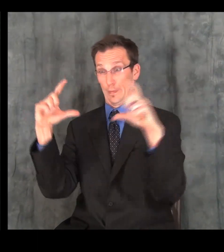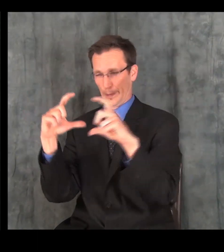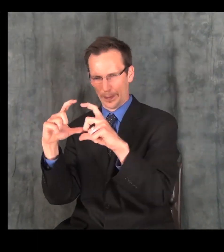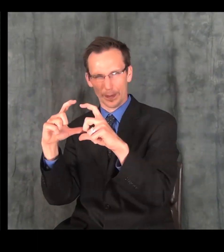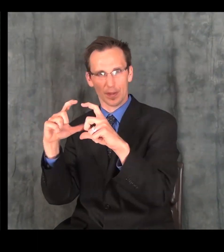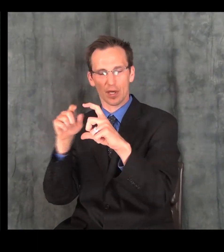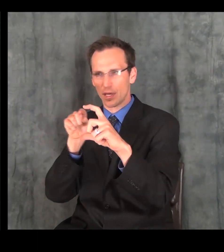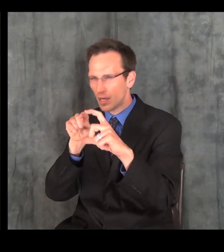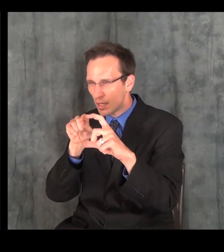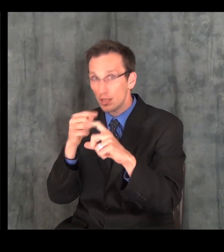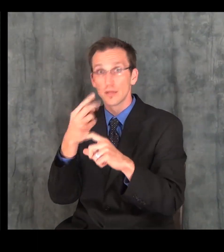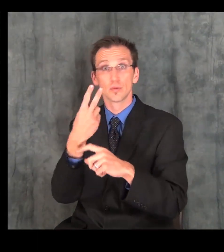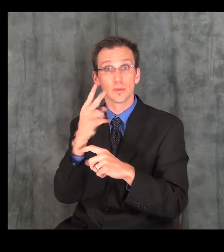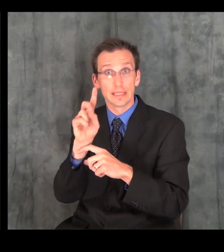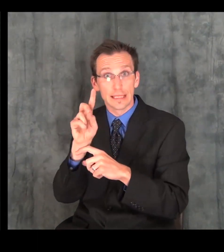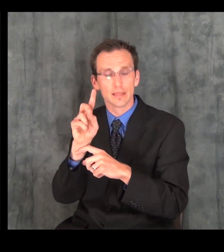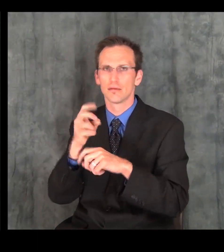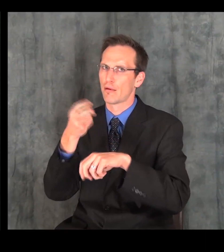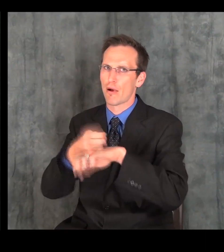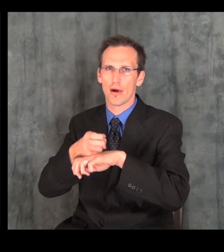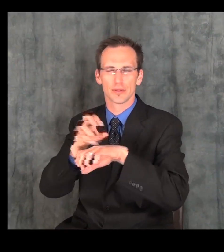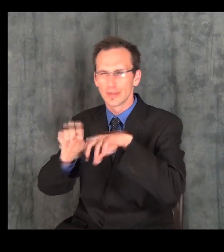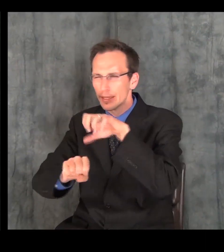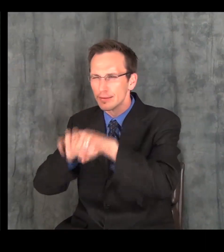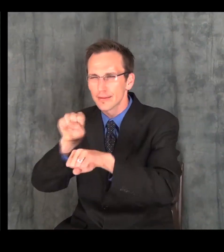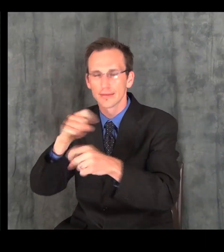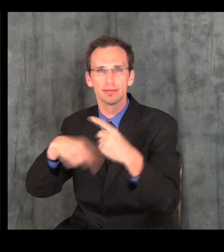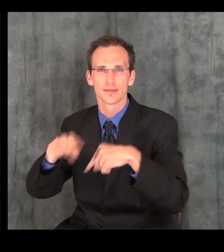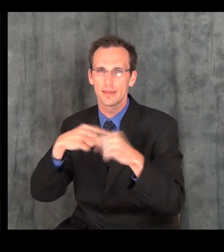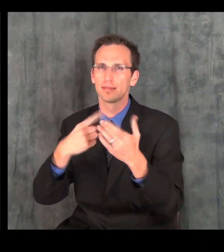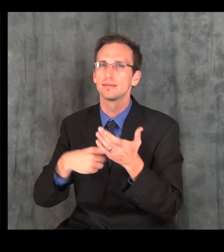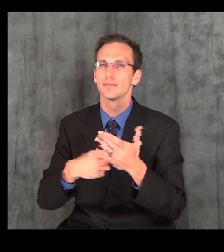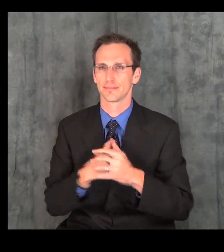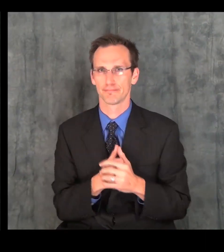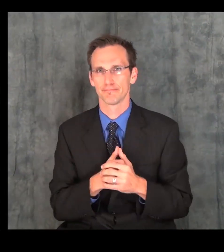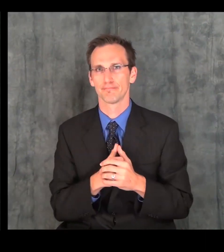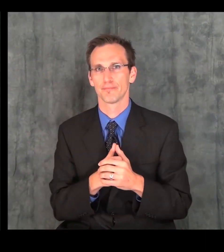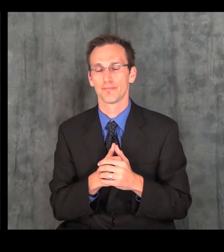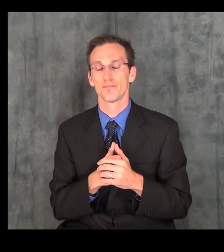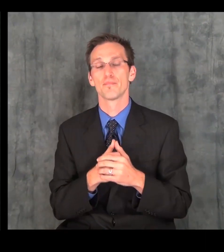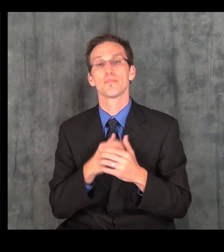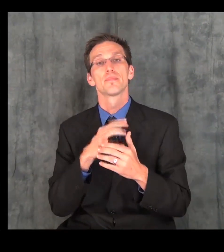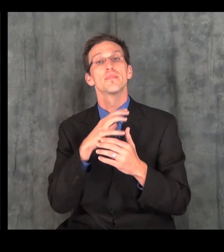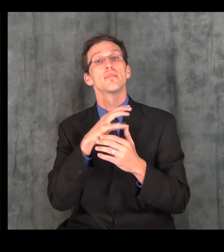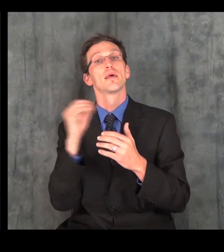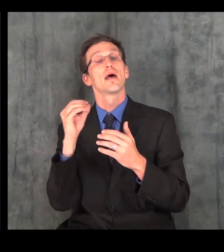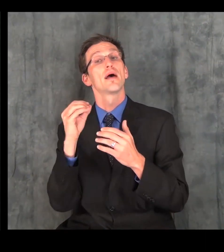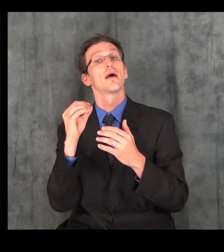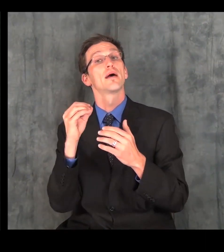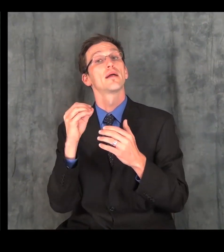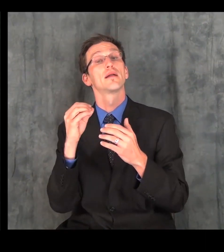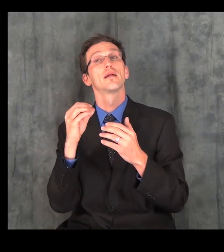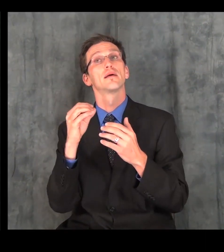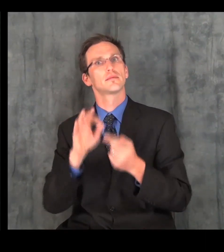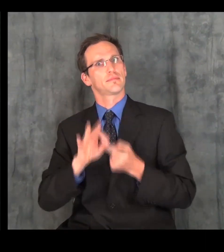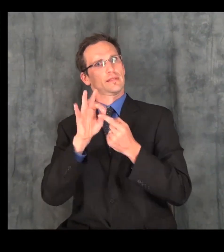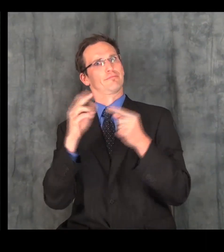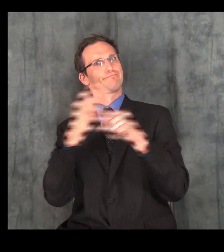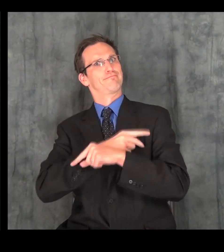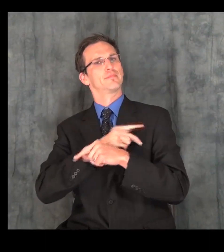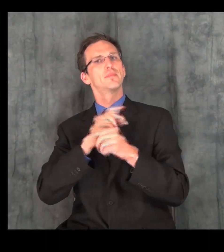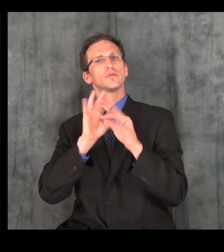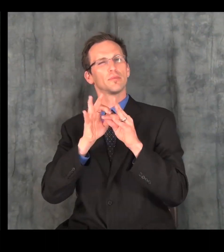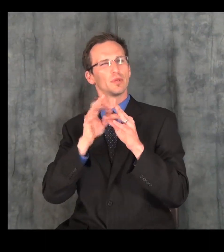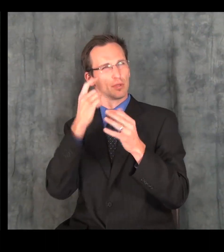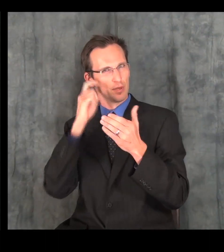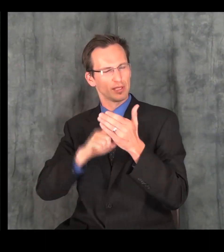literally, it makes it even harder to read. In particular, the interpreters found that it was hard to read